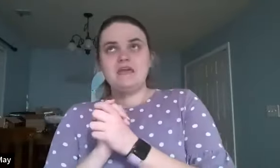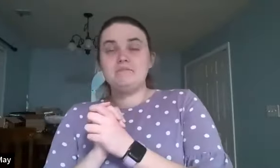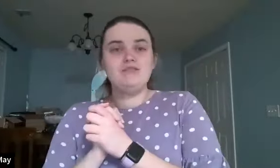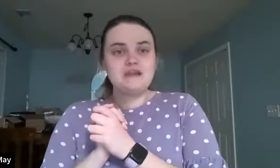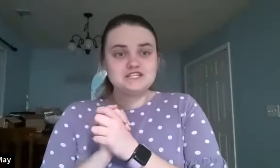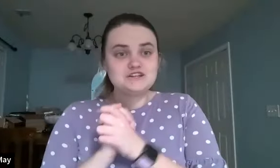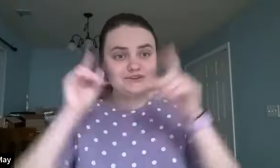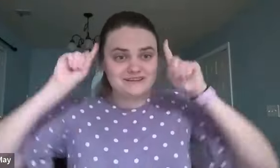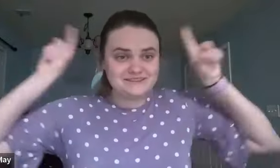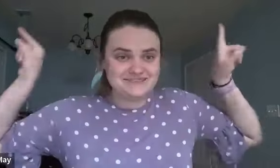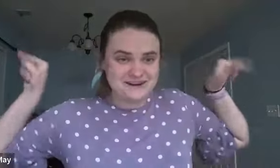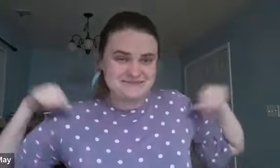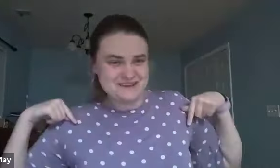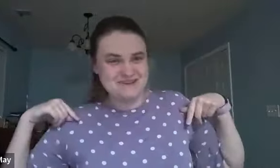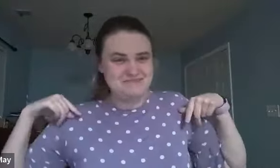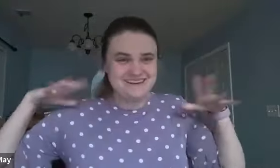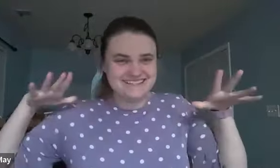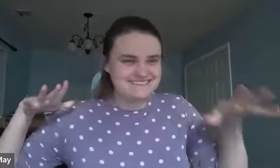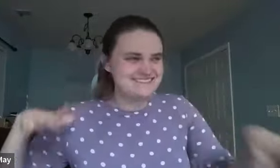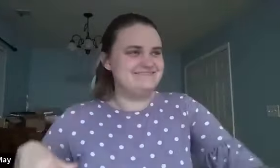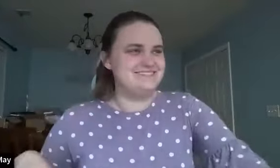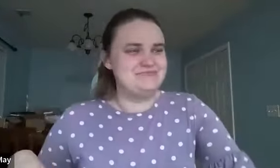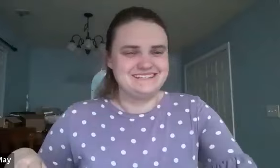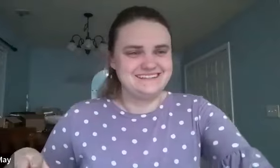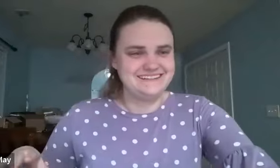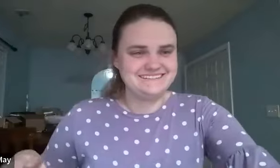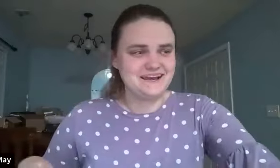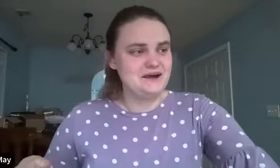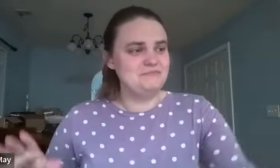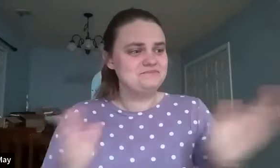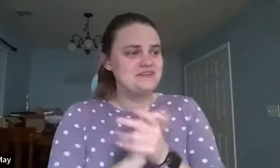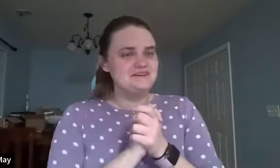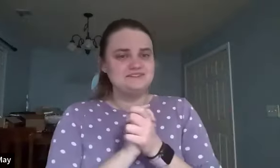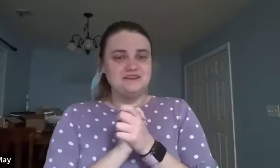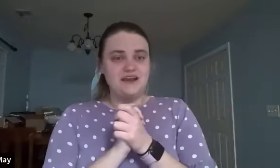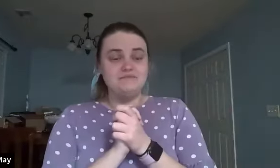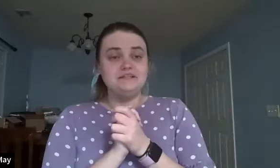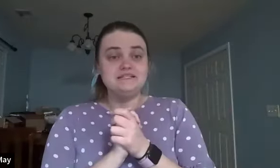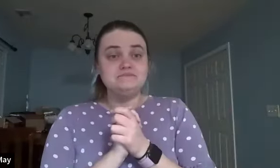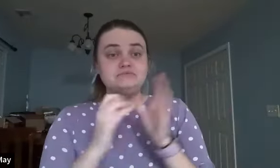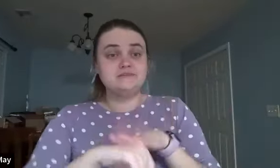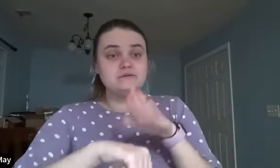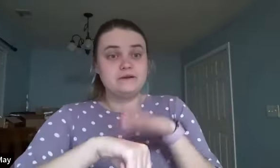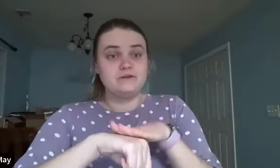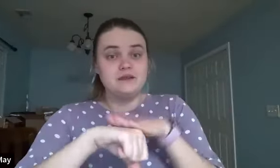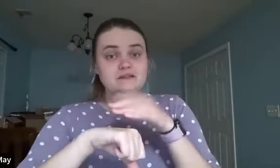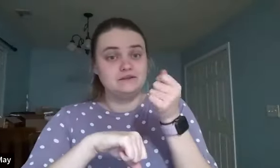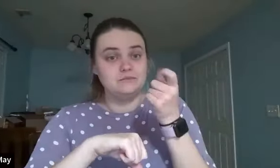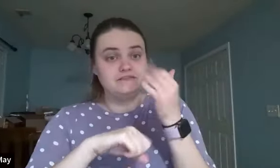My location is going to look a little different. I'm going to be at my parents' house, which will be exciting. So yeah, please prepare. There may be a little bit of